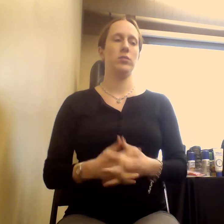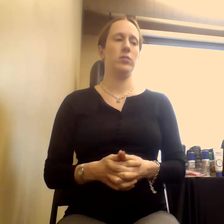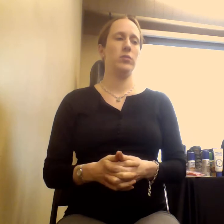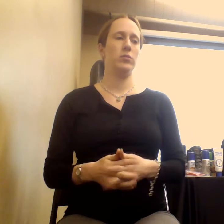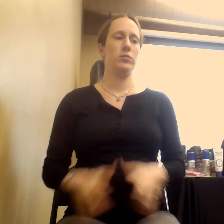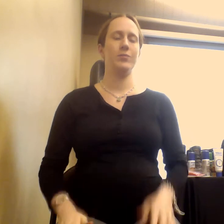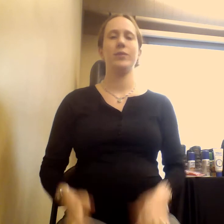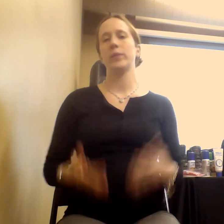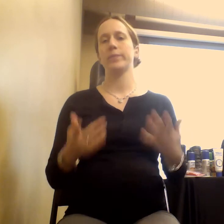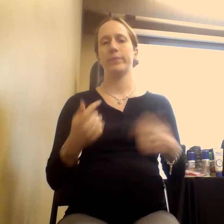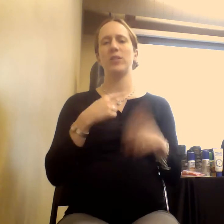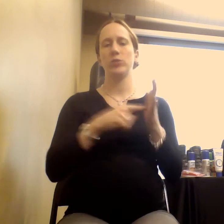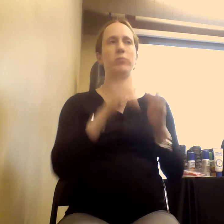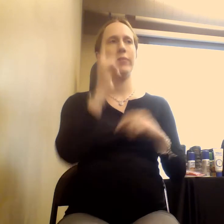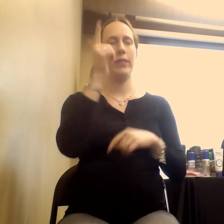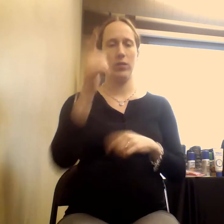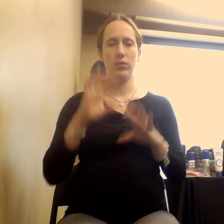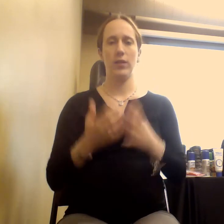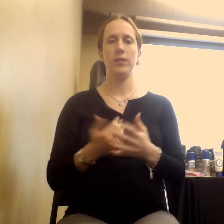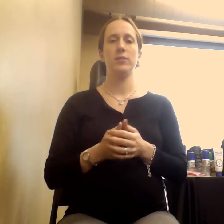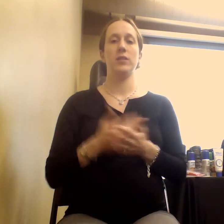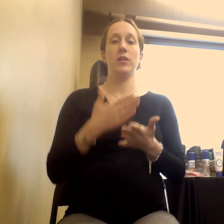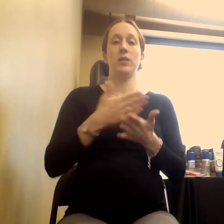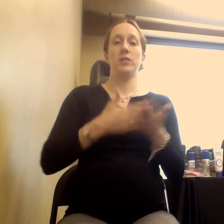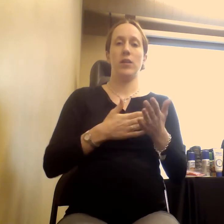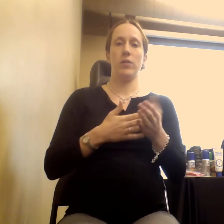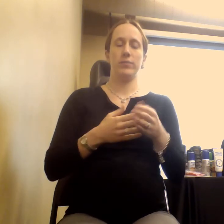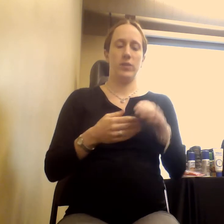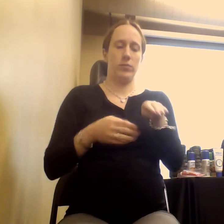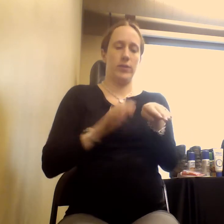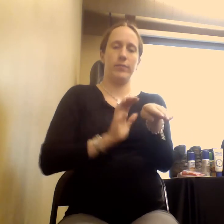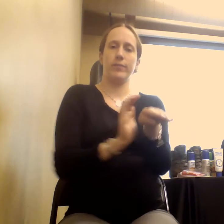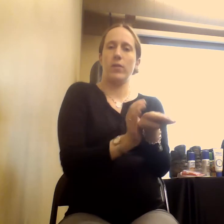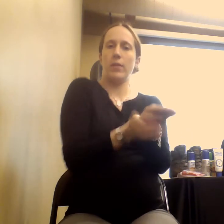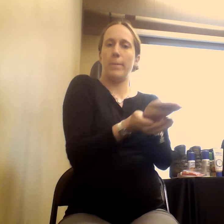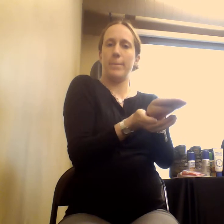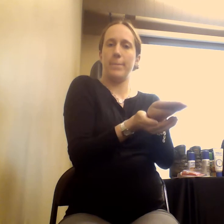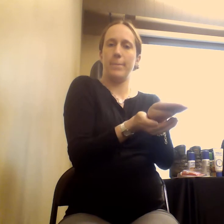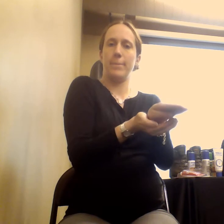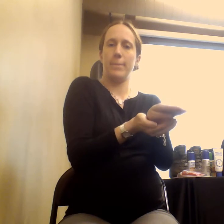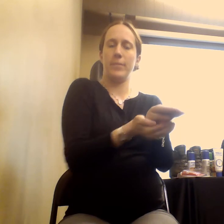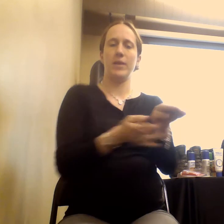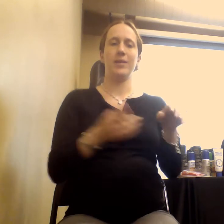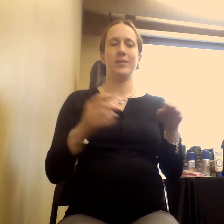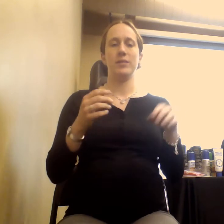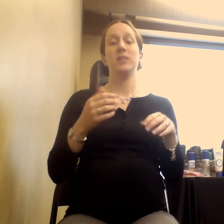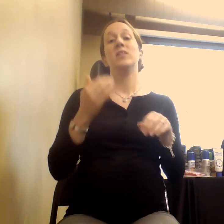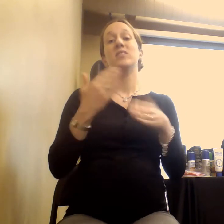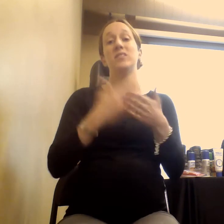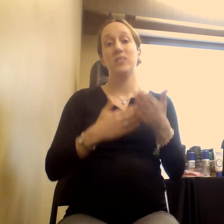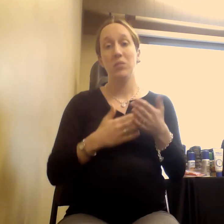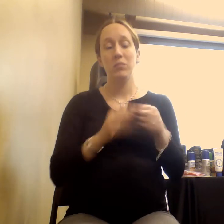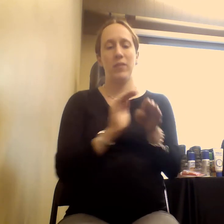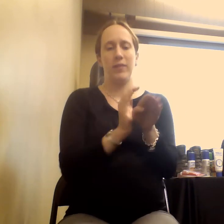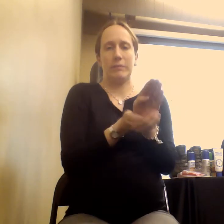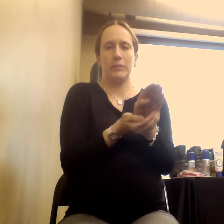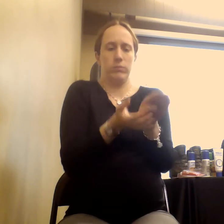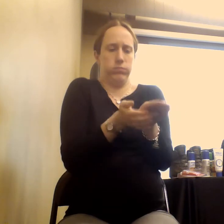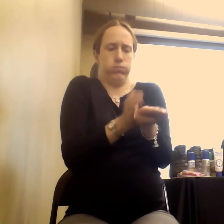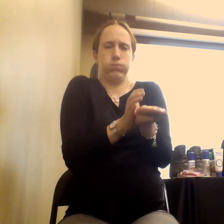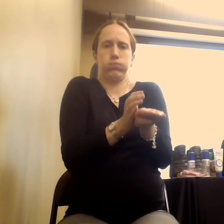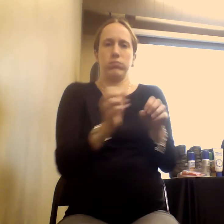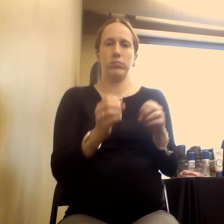the heel, and some of them cup the heel too much, and we have what's called flap over. It's basic fatty part of your foot flopping